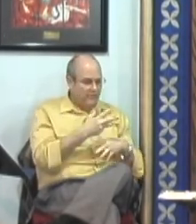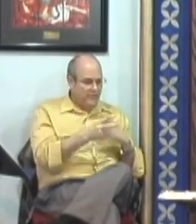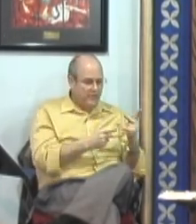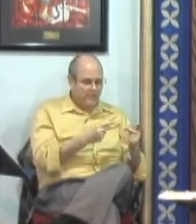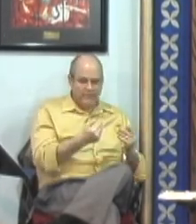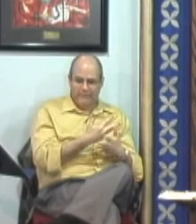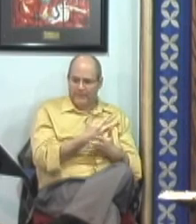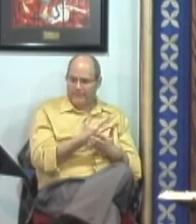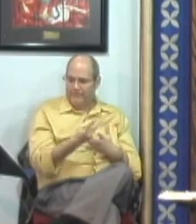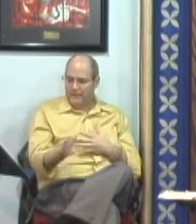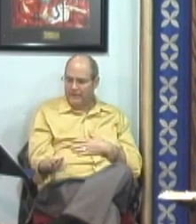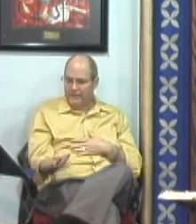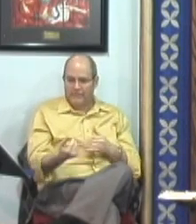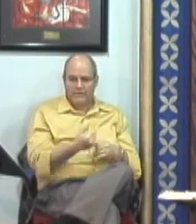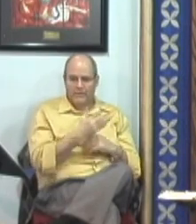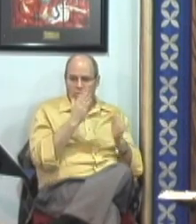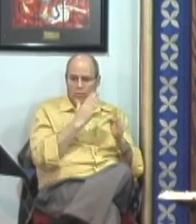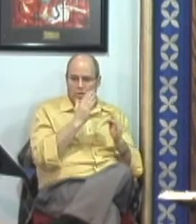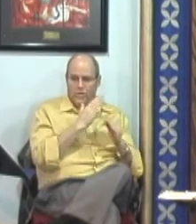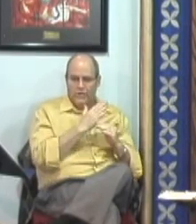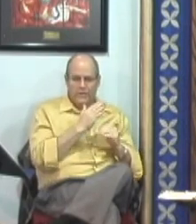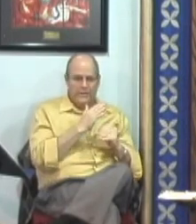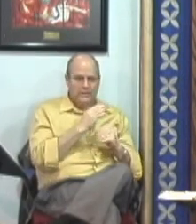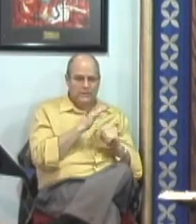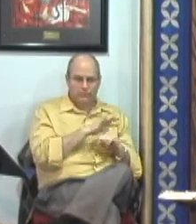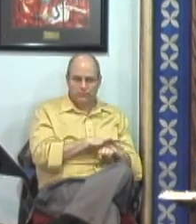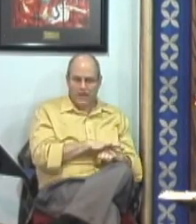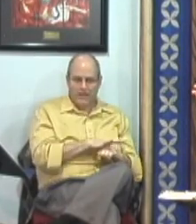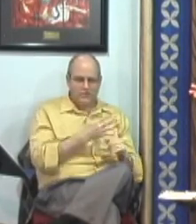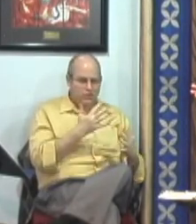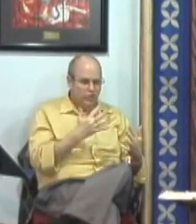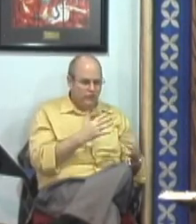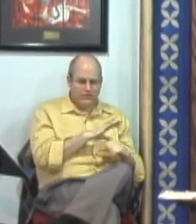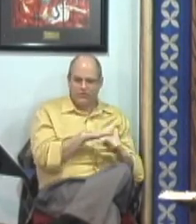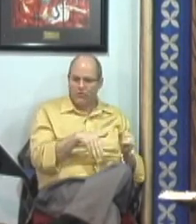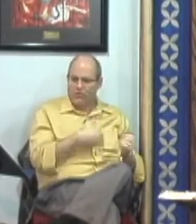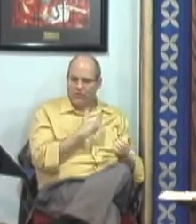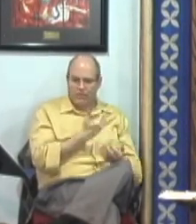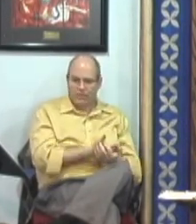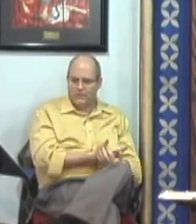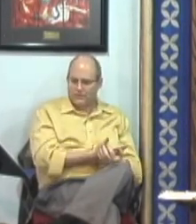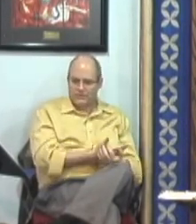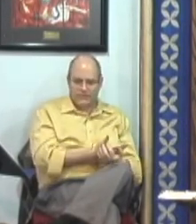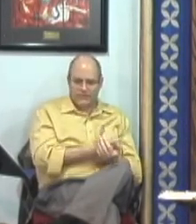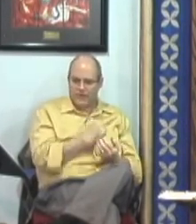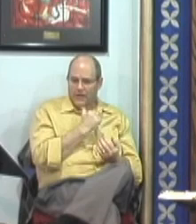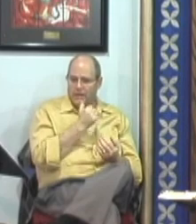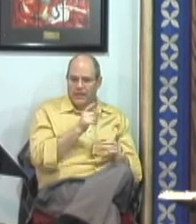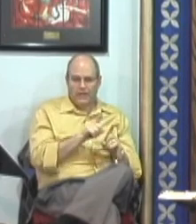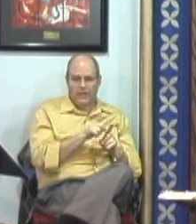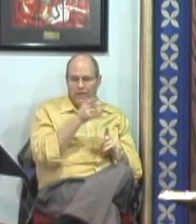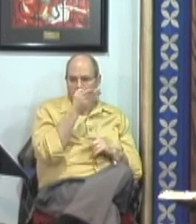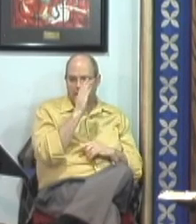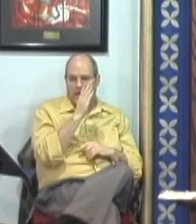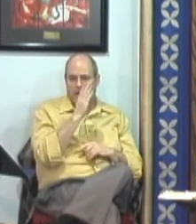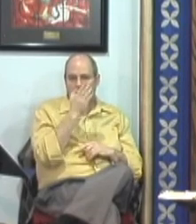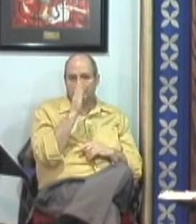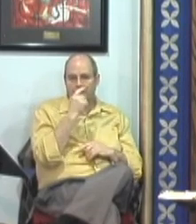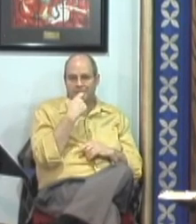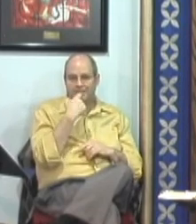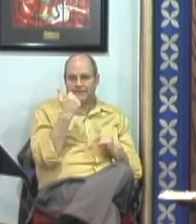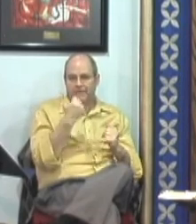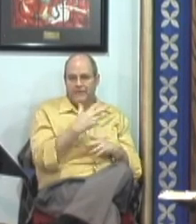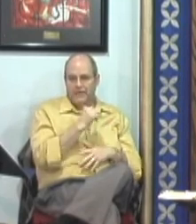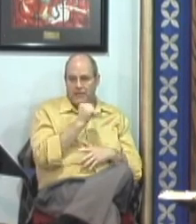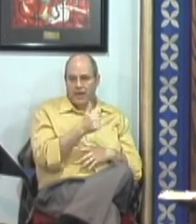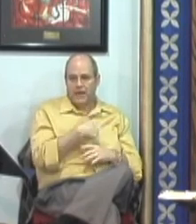failure, fear of loss, worry, anxiety, stress, nervousness, they're all ungodly because God says, fear not, for